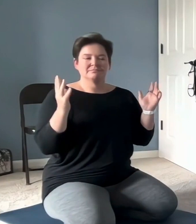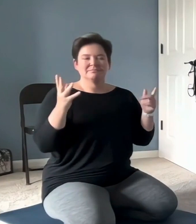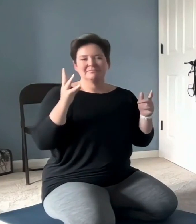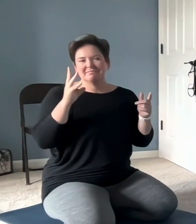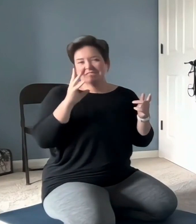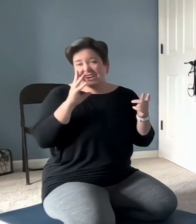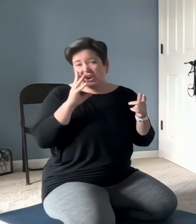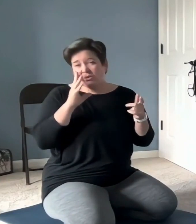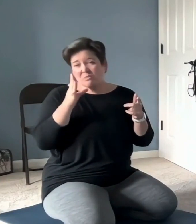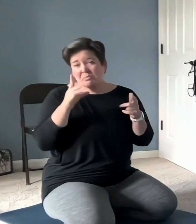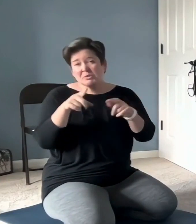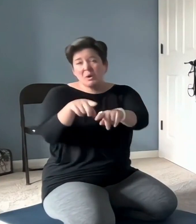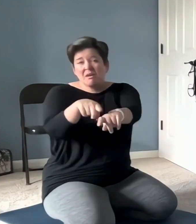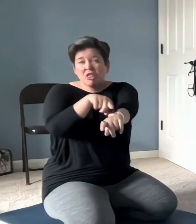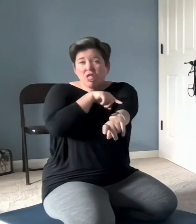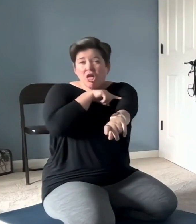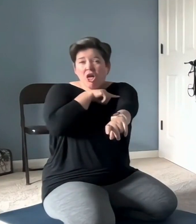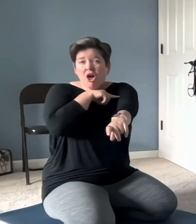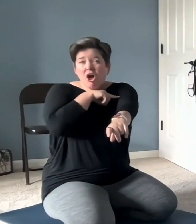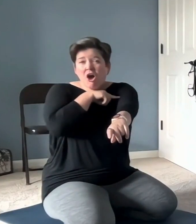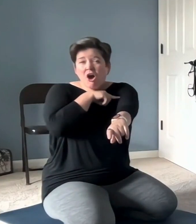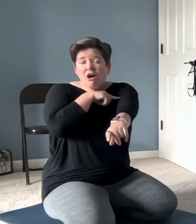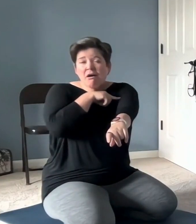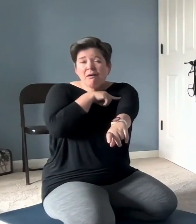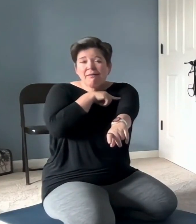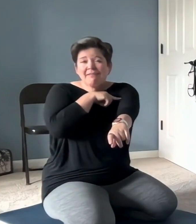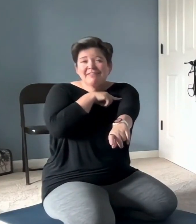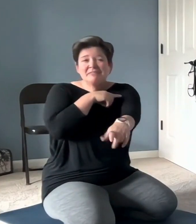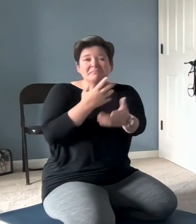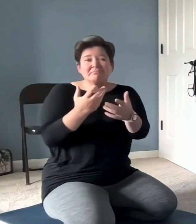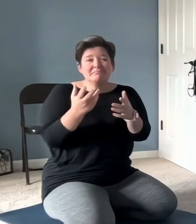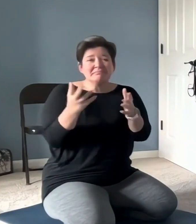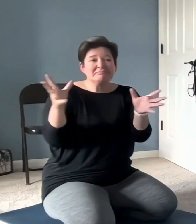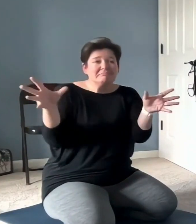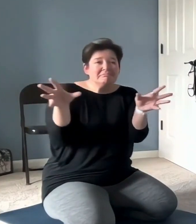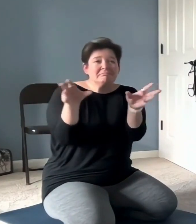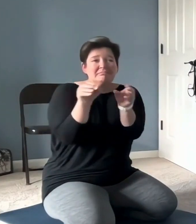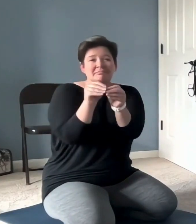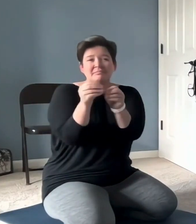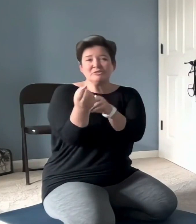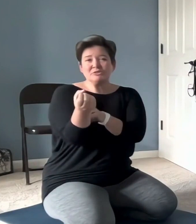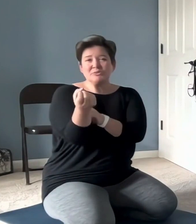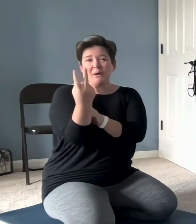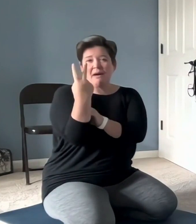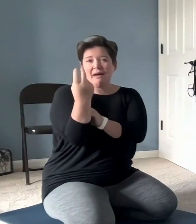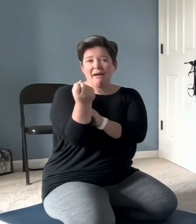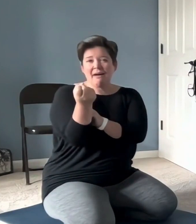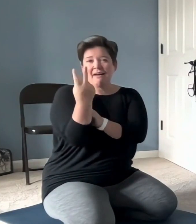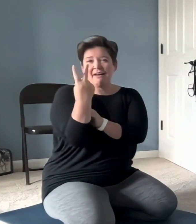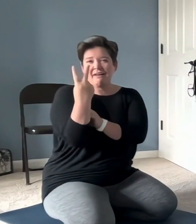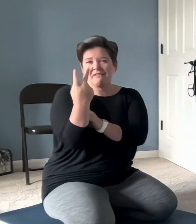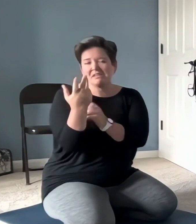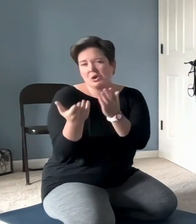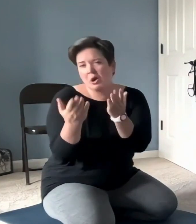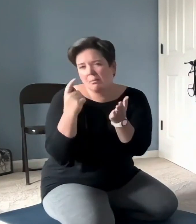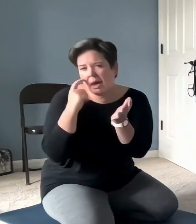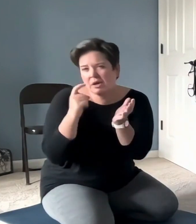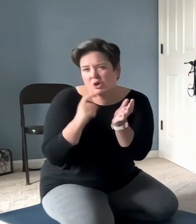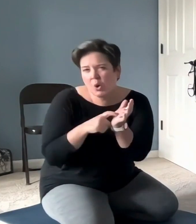stretch form. It might feel a bit long because altogether that's 12 counts or 12